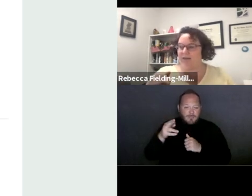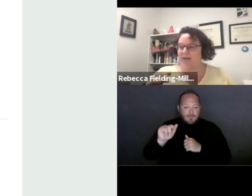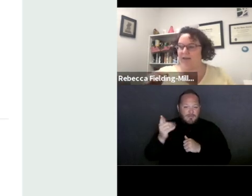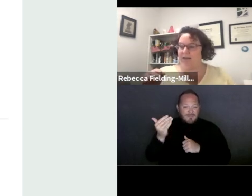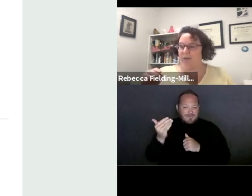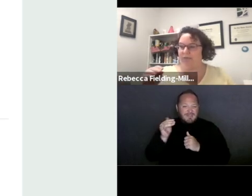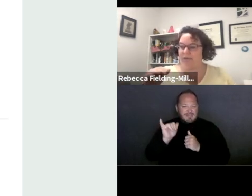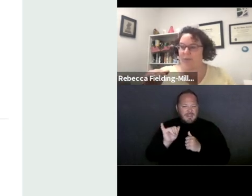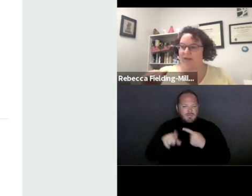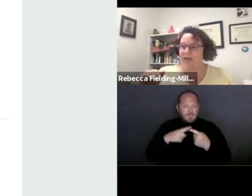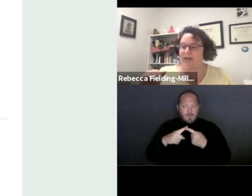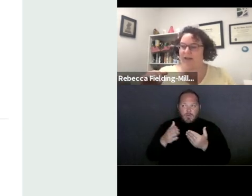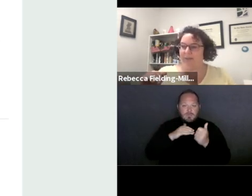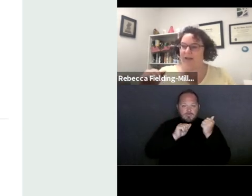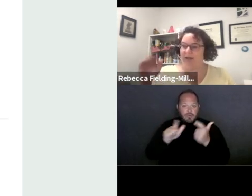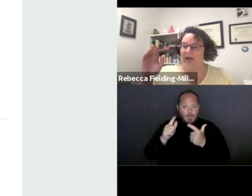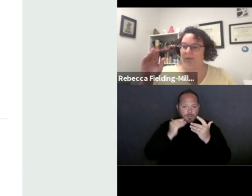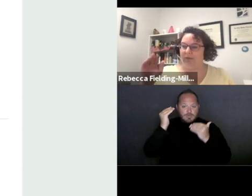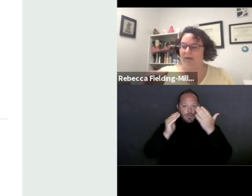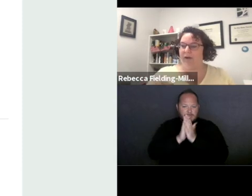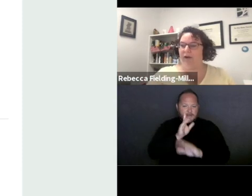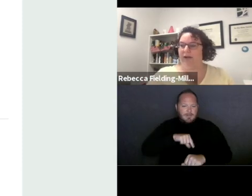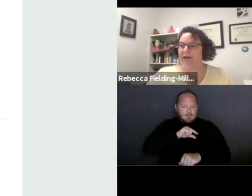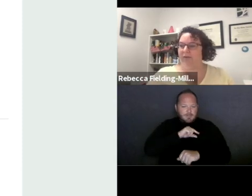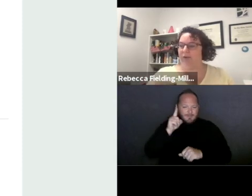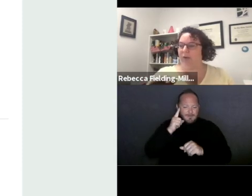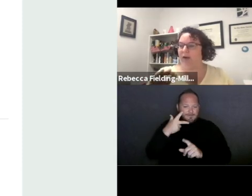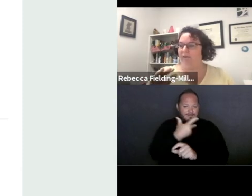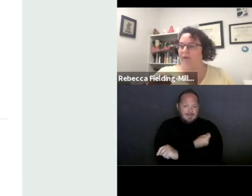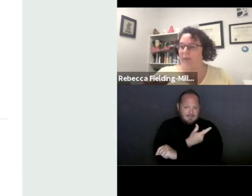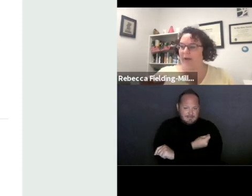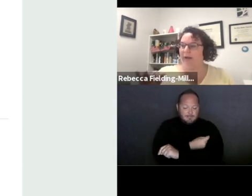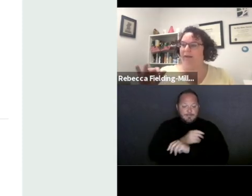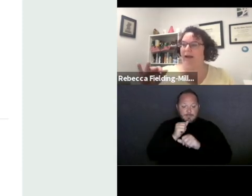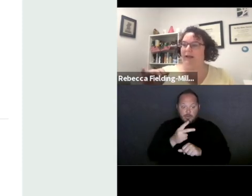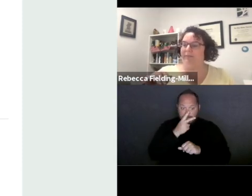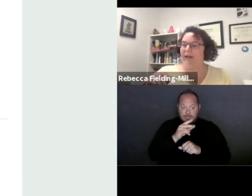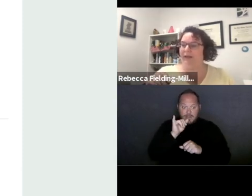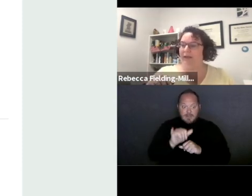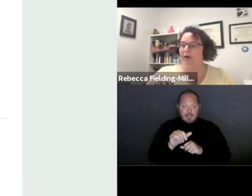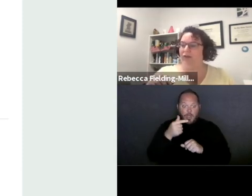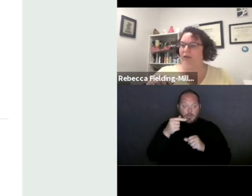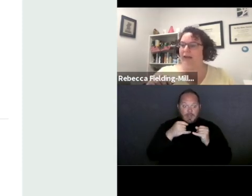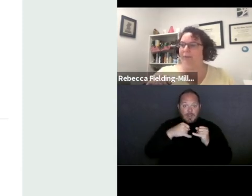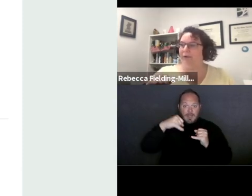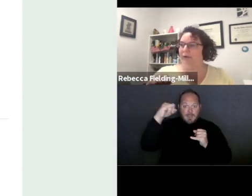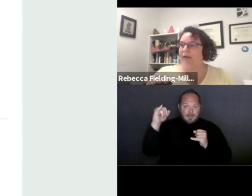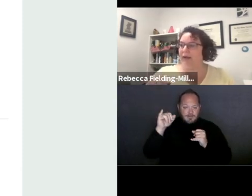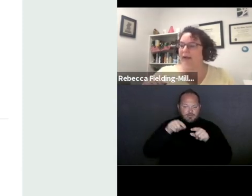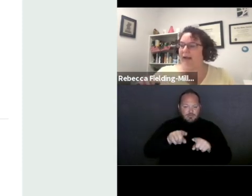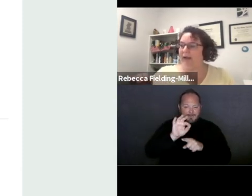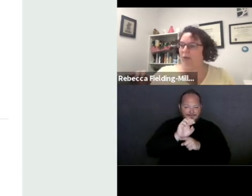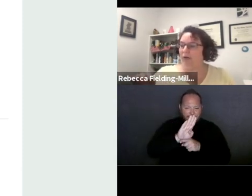you can see sort of this green line climbing very, very quickly in February, followed by a red line in late March, early